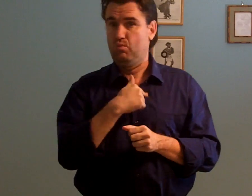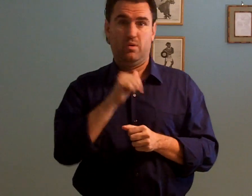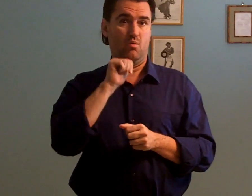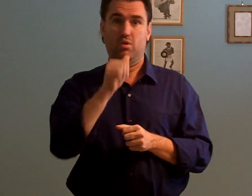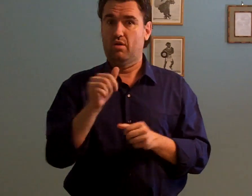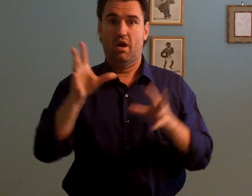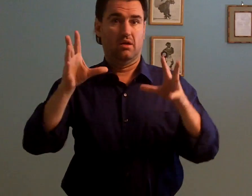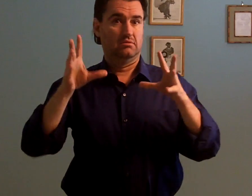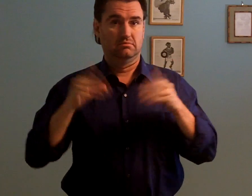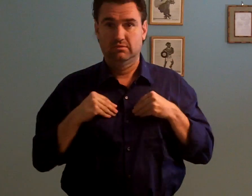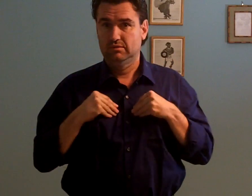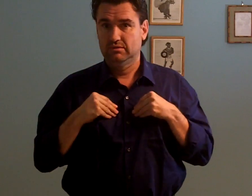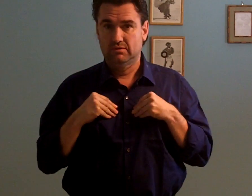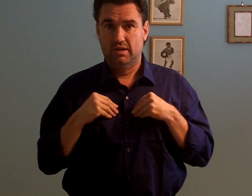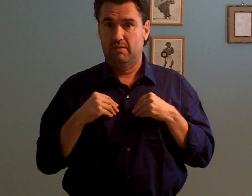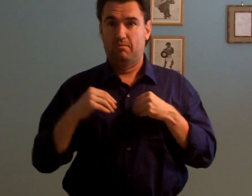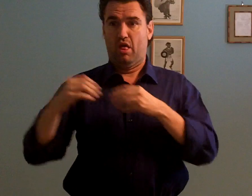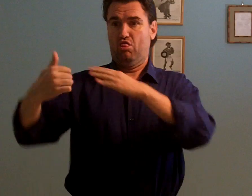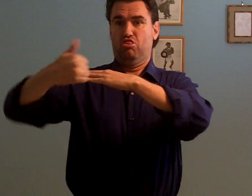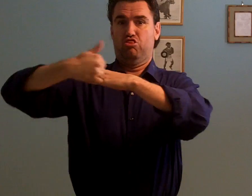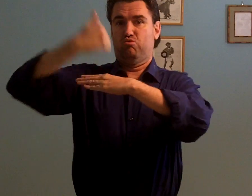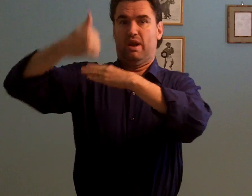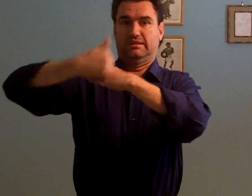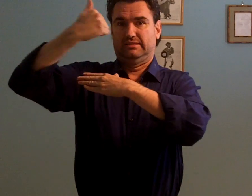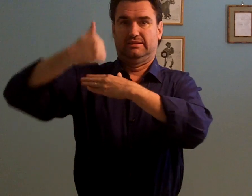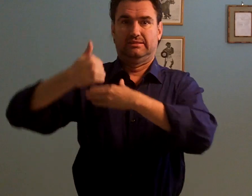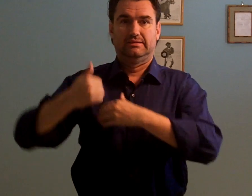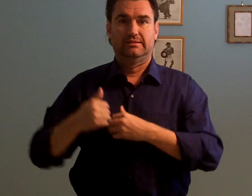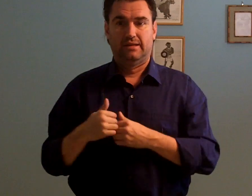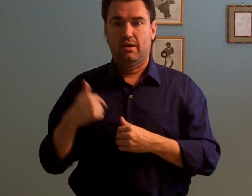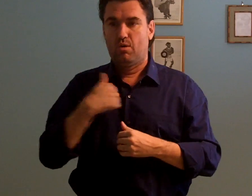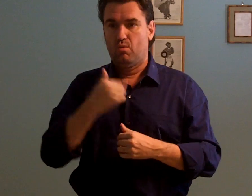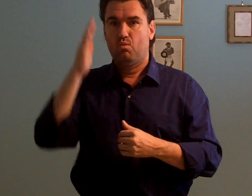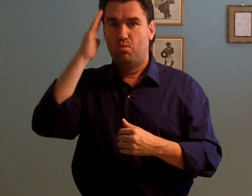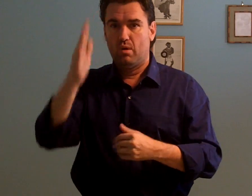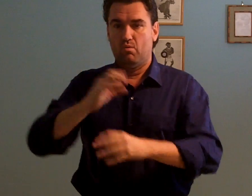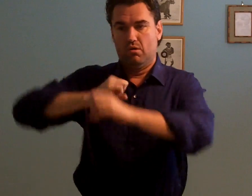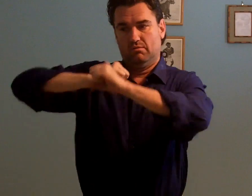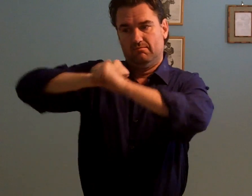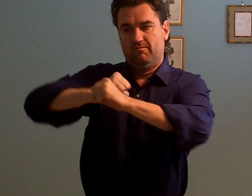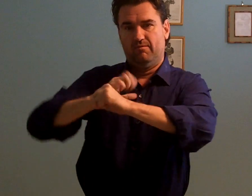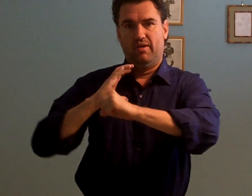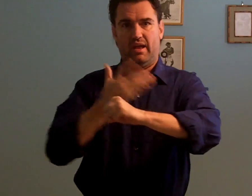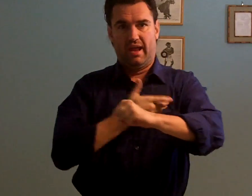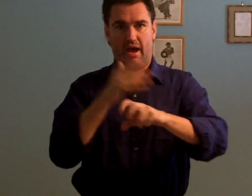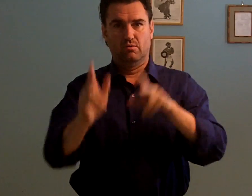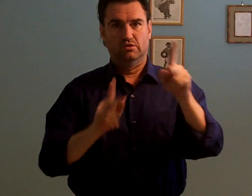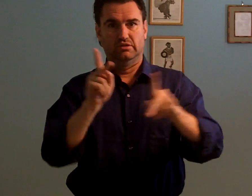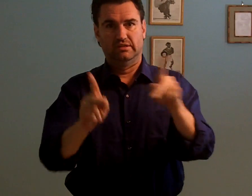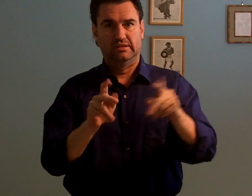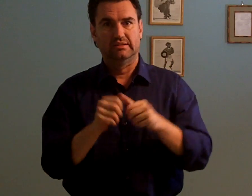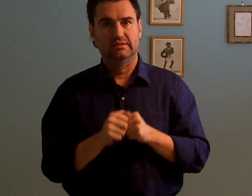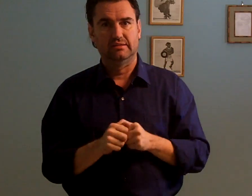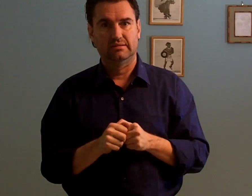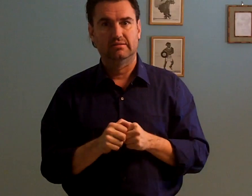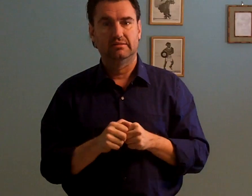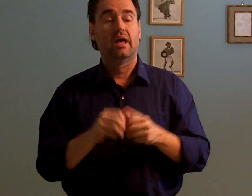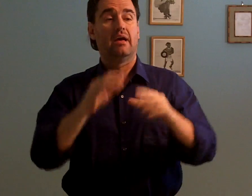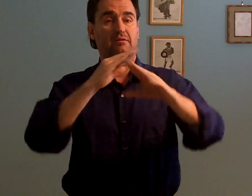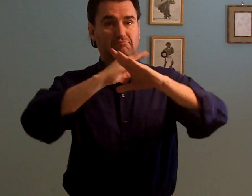people have been killed. We will be relentless in defense of our citizens and our friends and allies. We will be